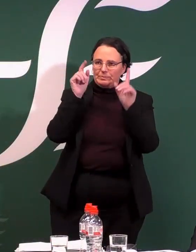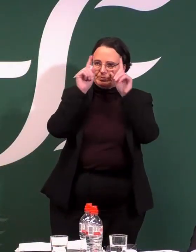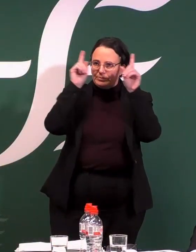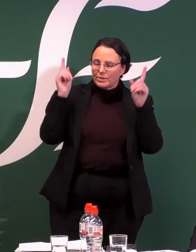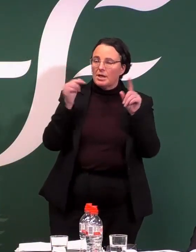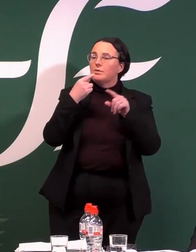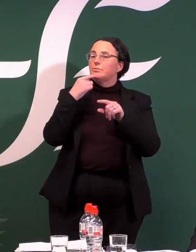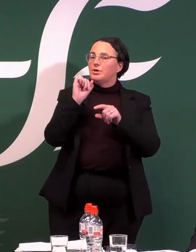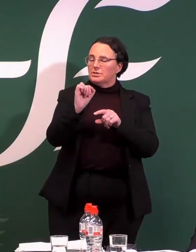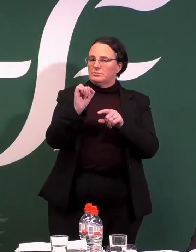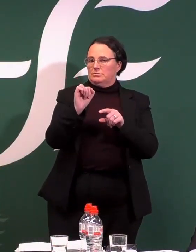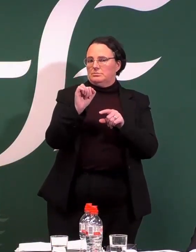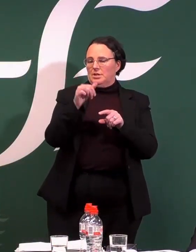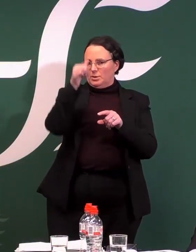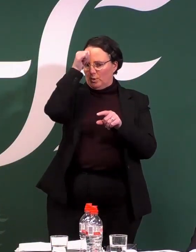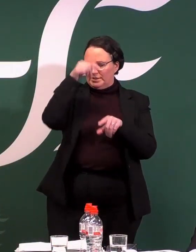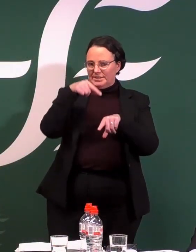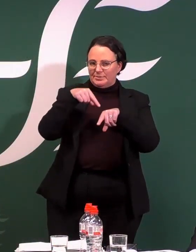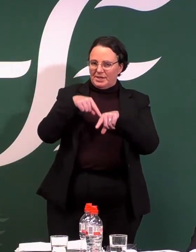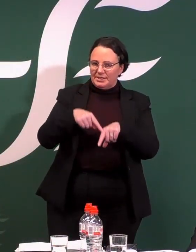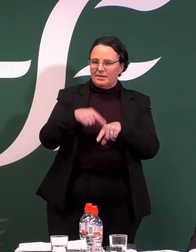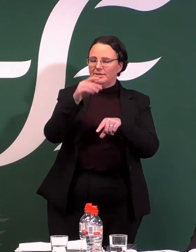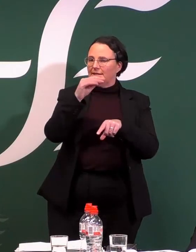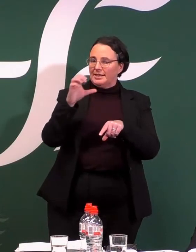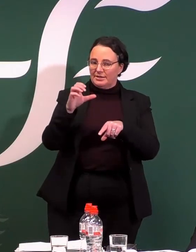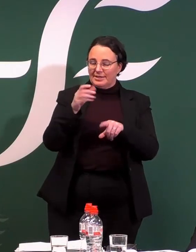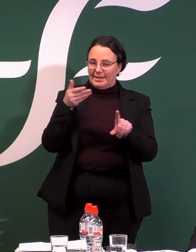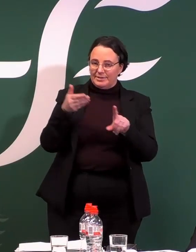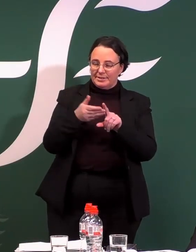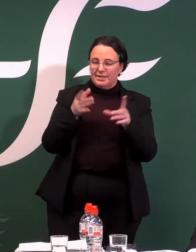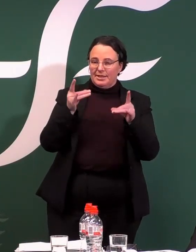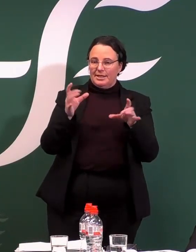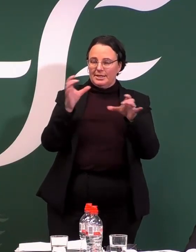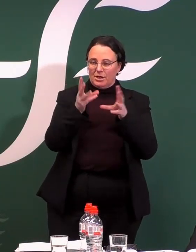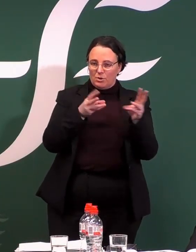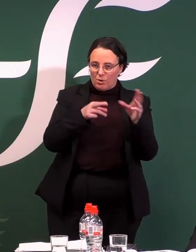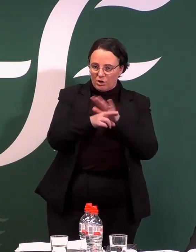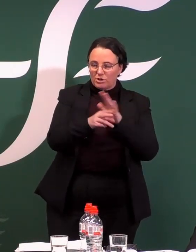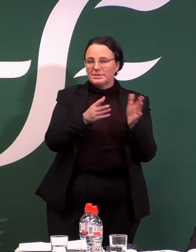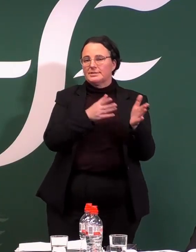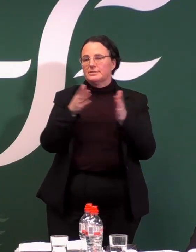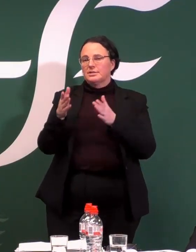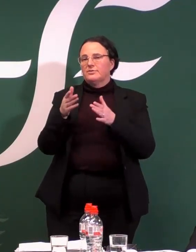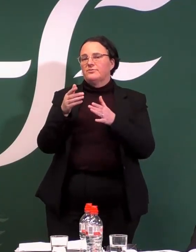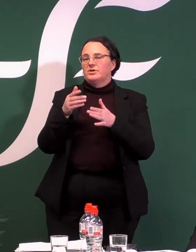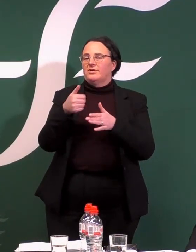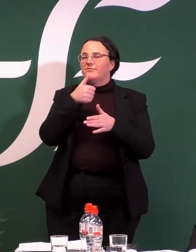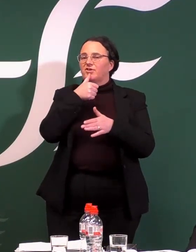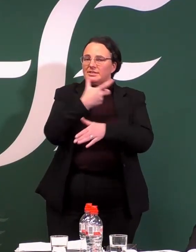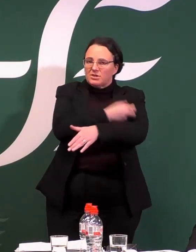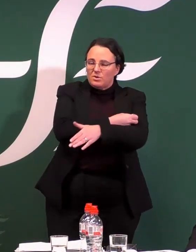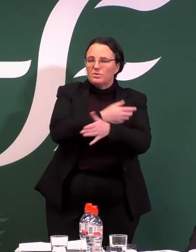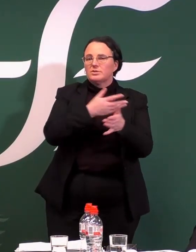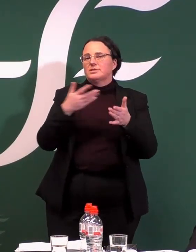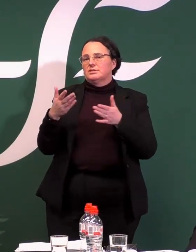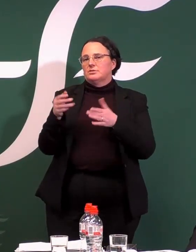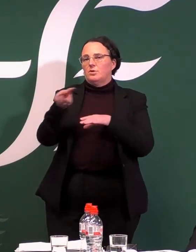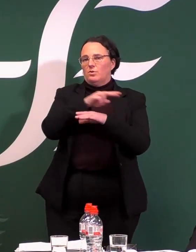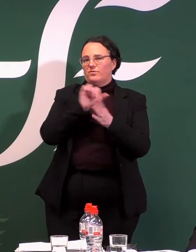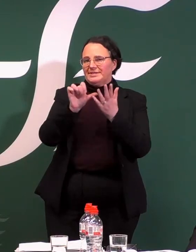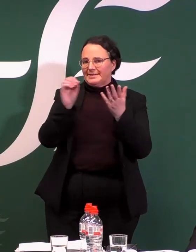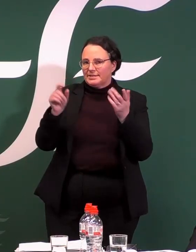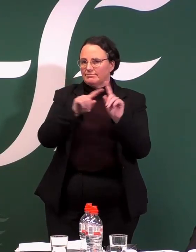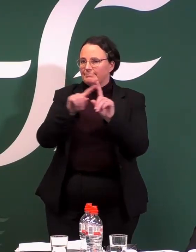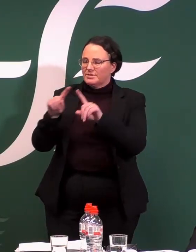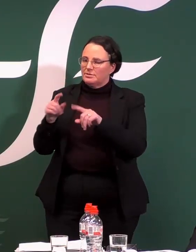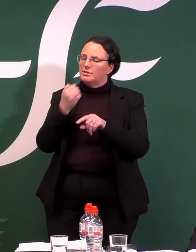vary depending on what the clinic is that's running on a given day. You know, is it for healthcare workers over 60s? Is it a dose one? So it's dropped off certainly this week in the